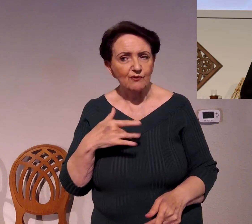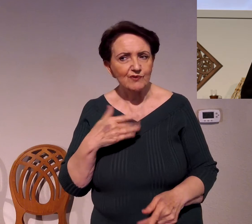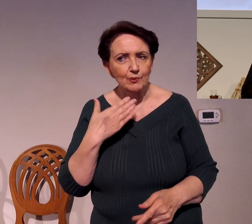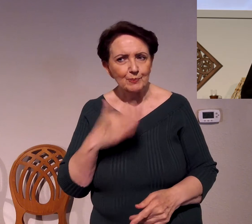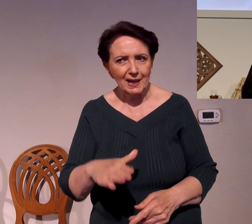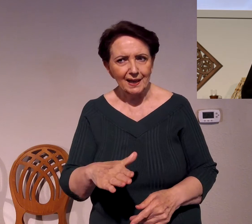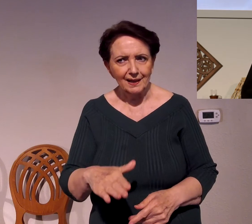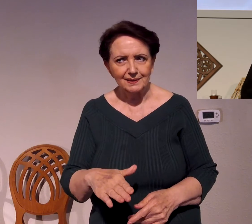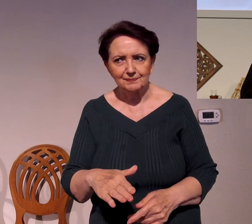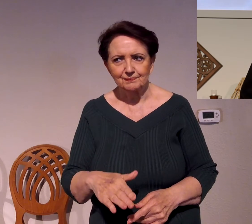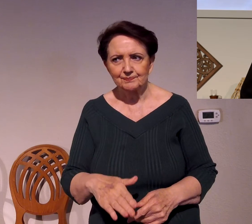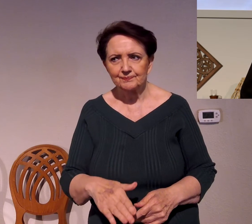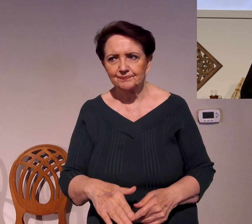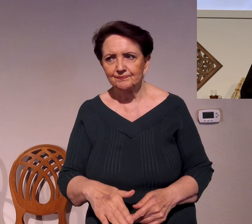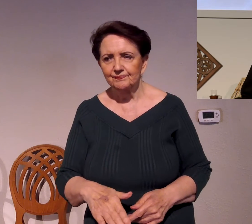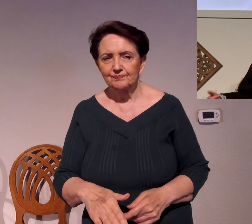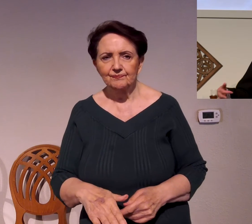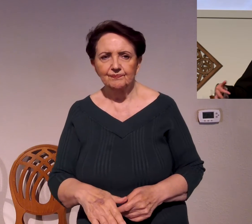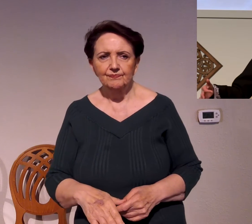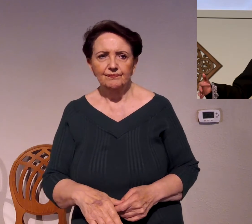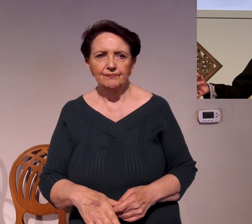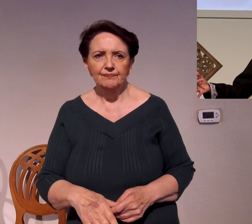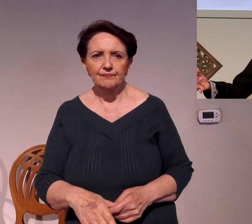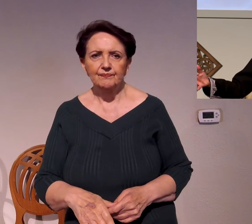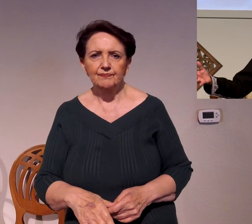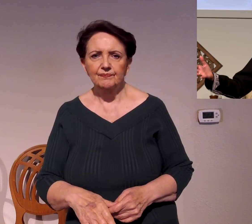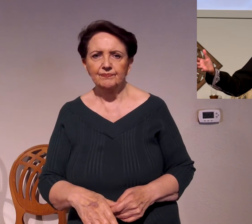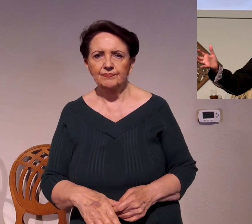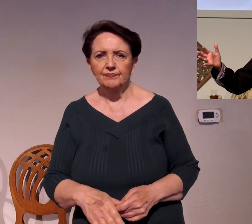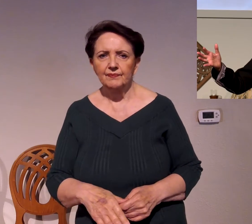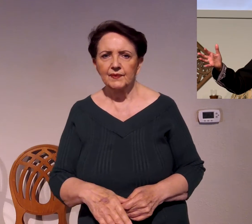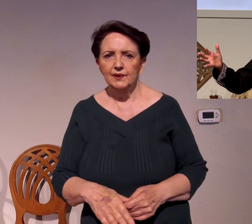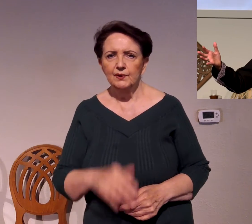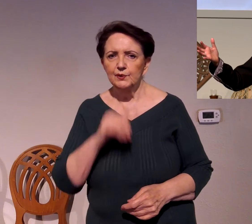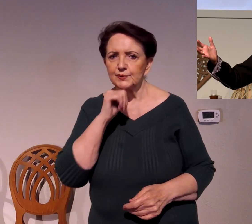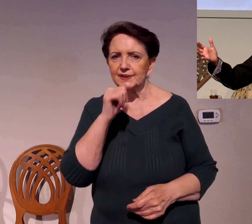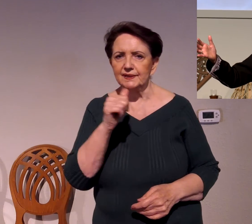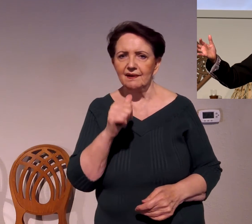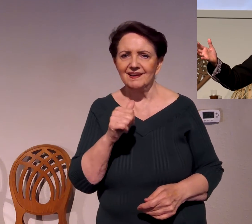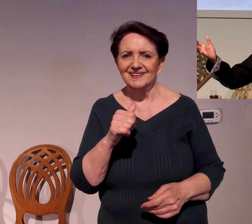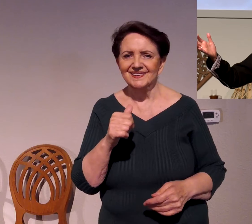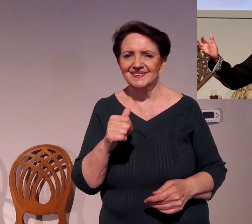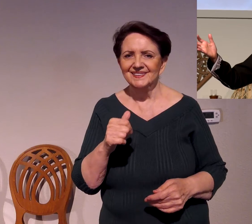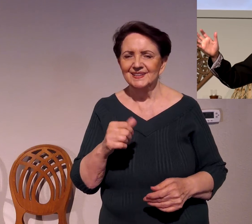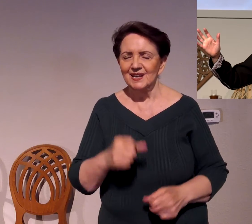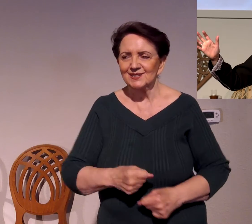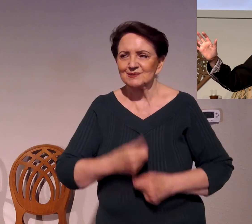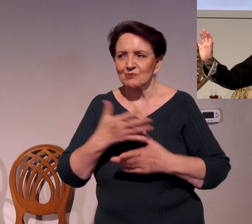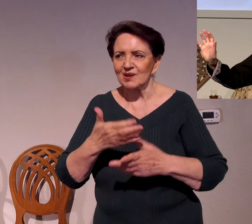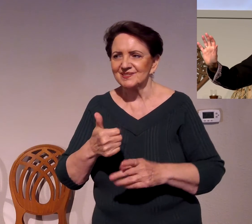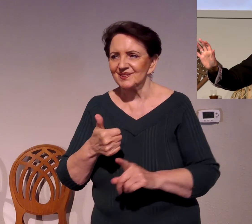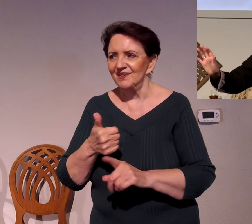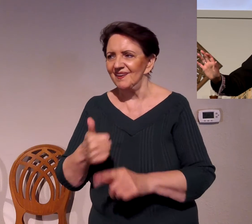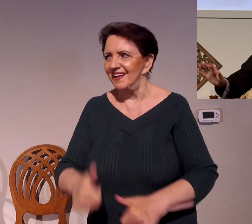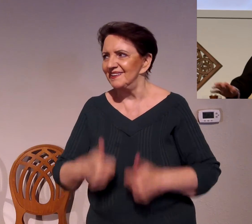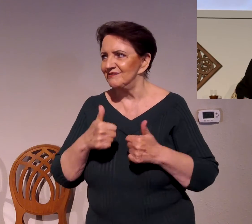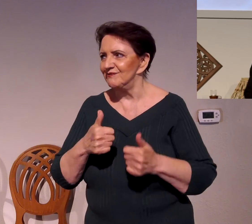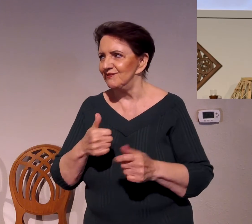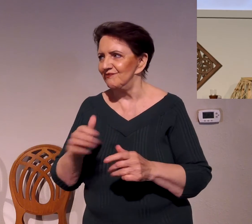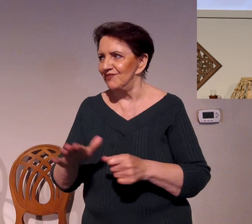about the carrots that we're weeding out, who did not get to fully express their lives in full carrothood.